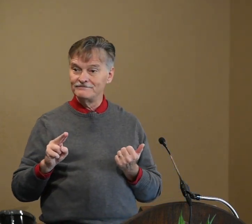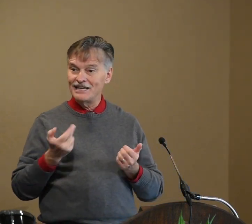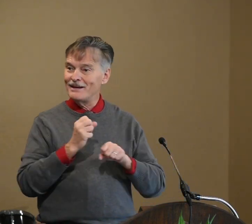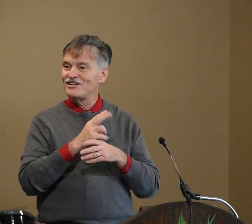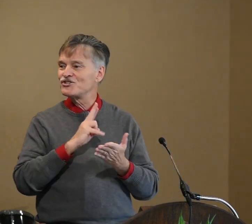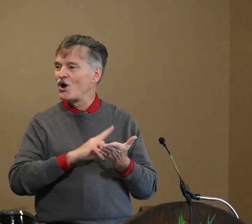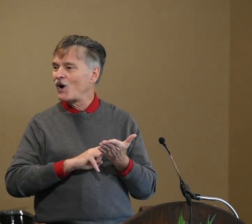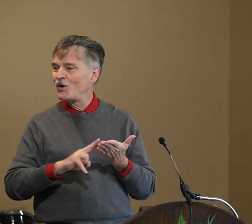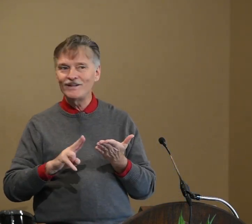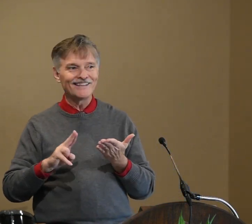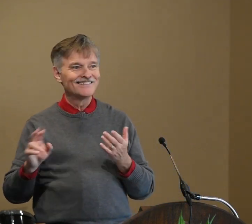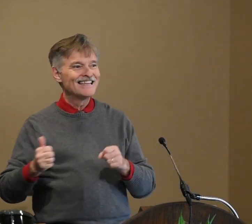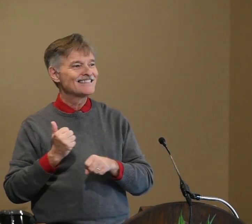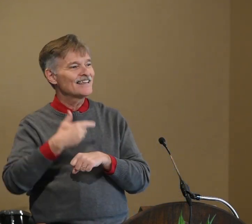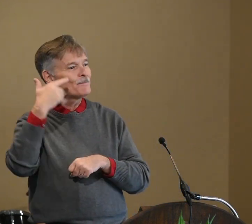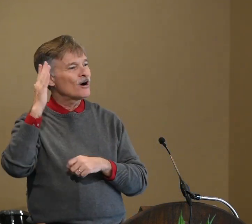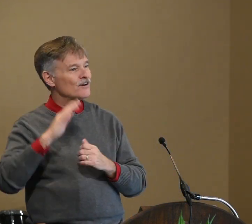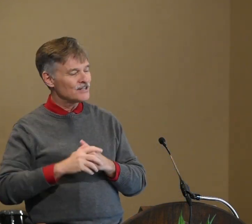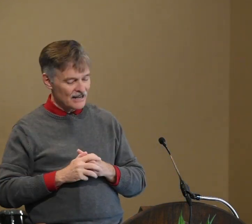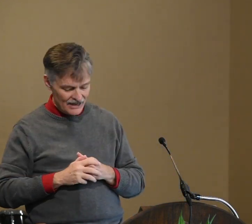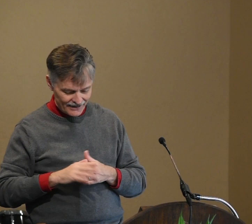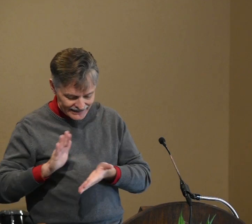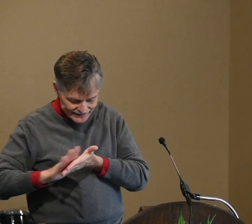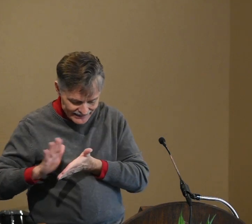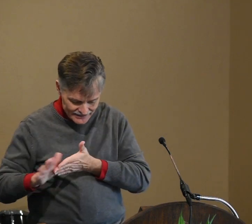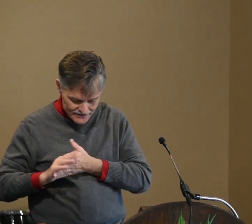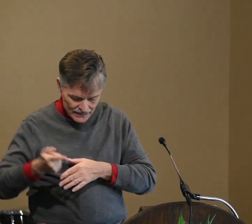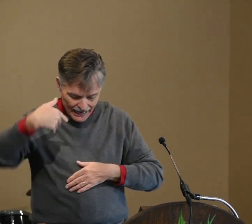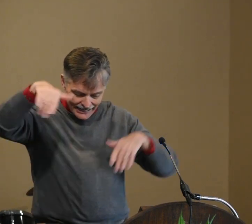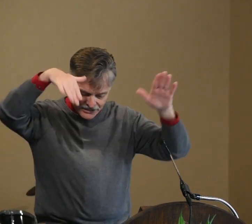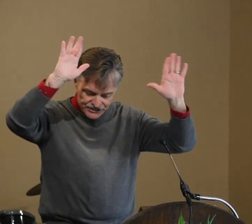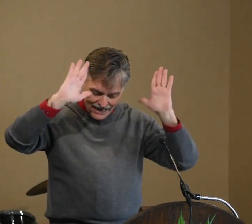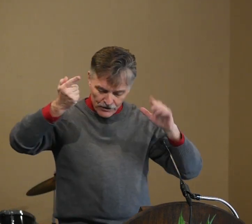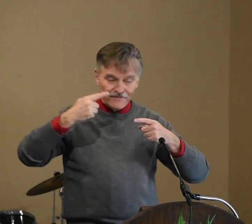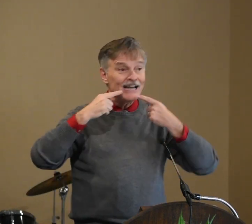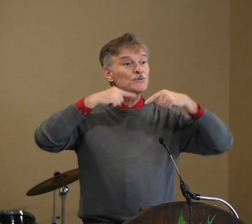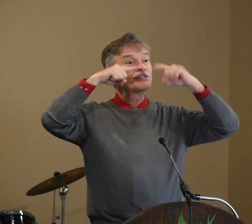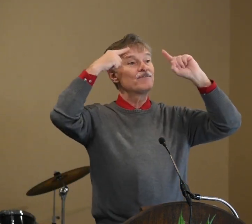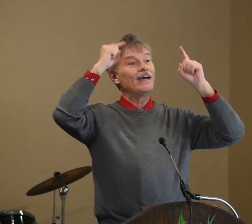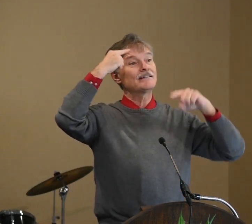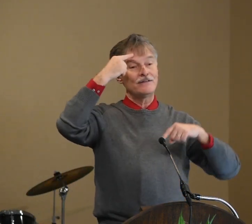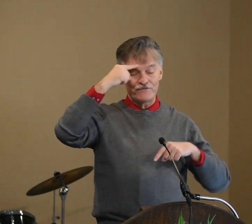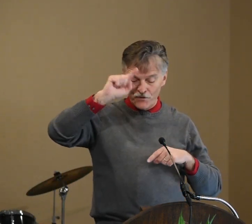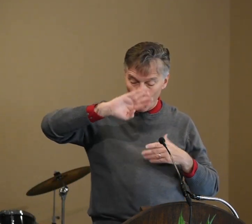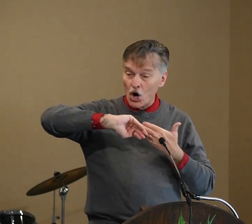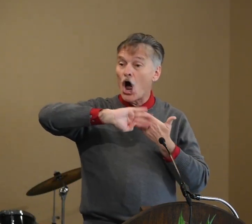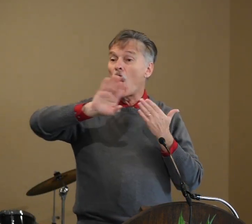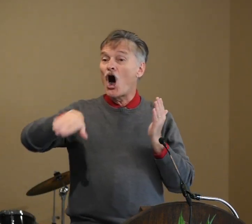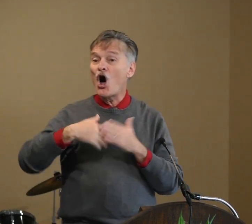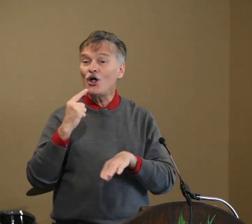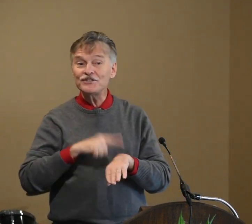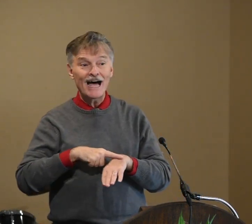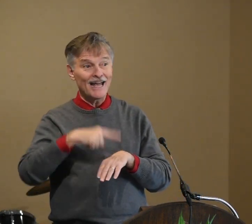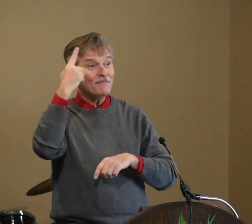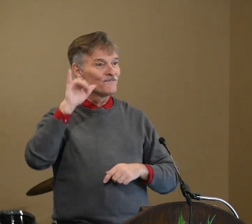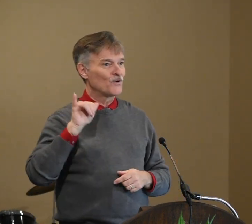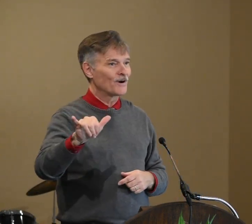He made us holy, set apart to God, cleansed. His sacrifice was effective for all time,